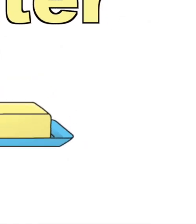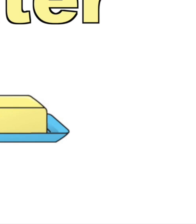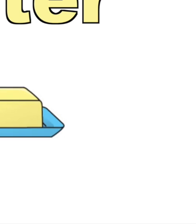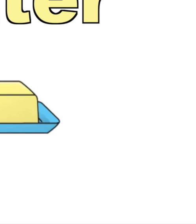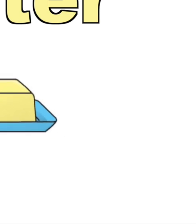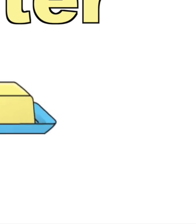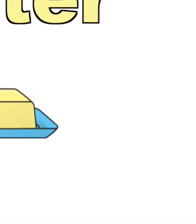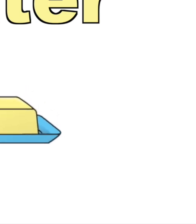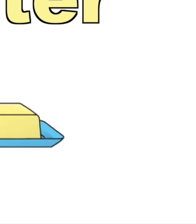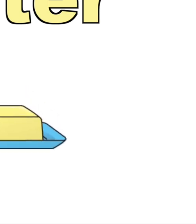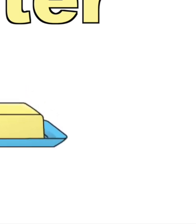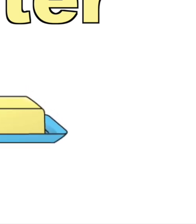Butter.